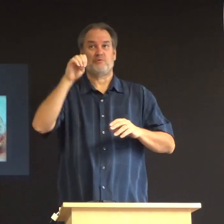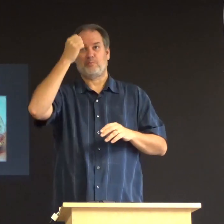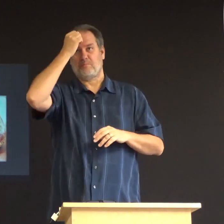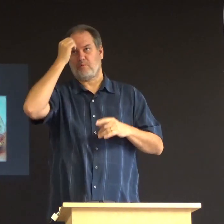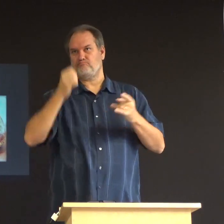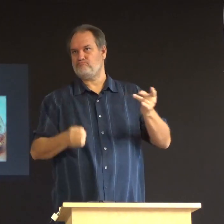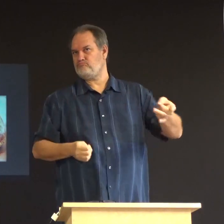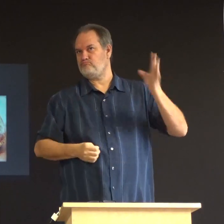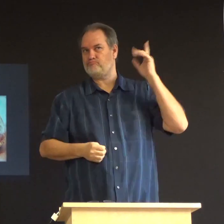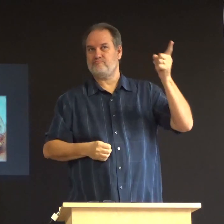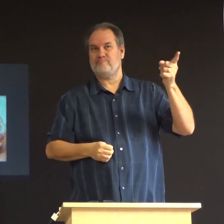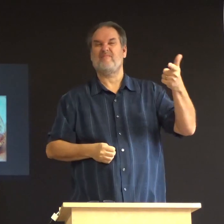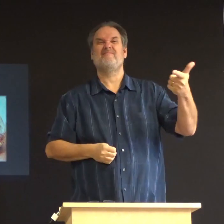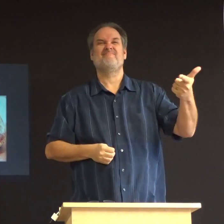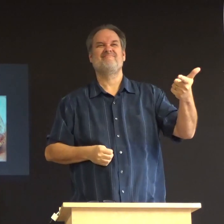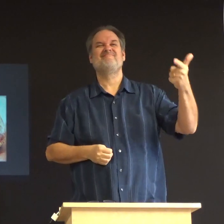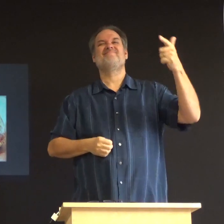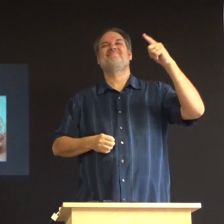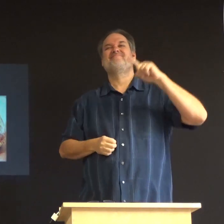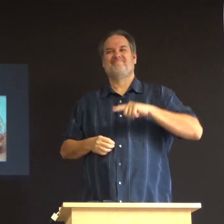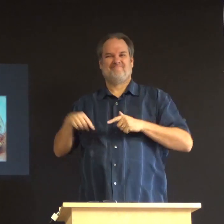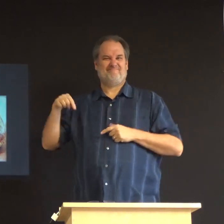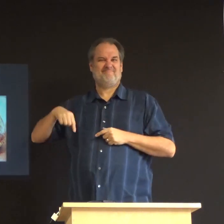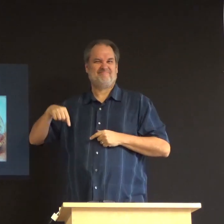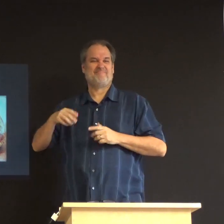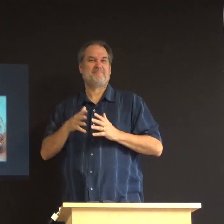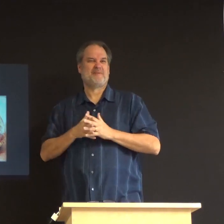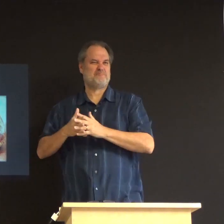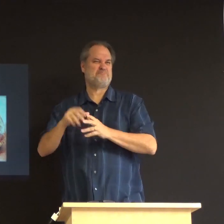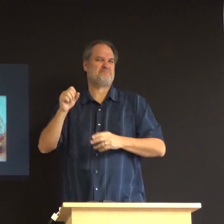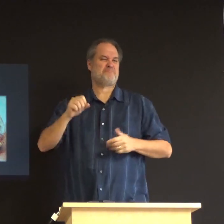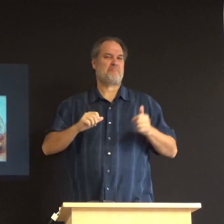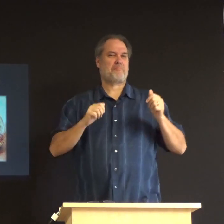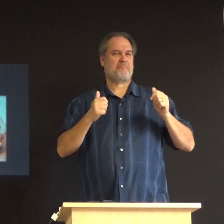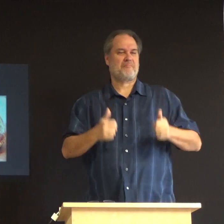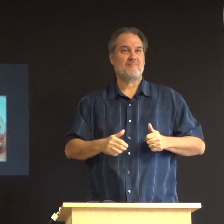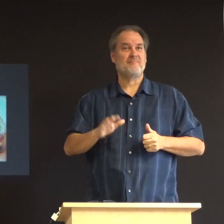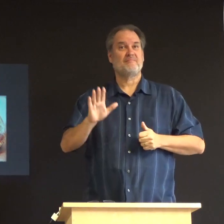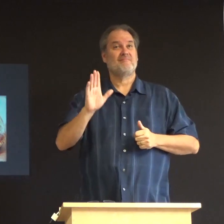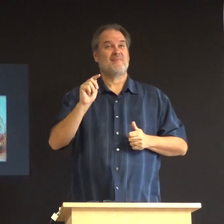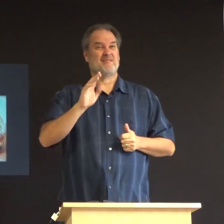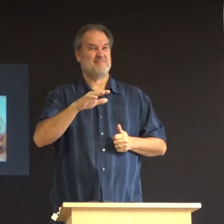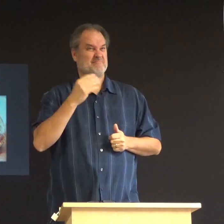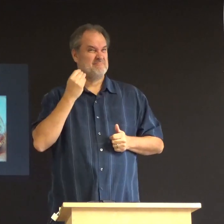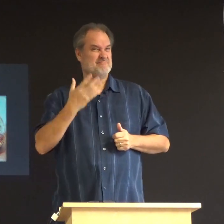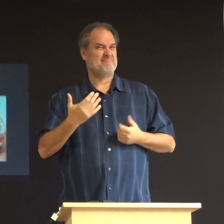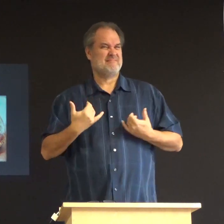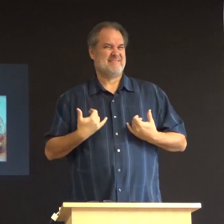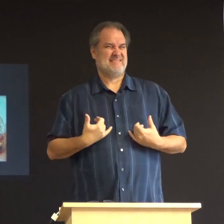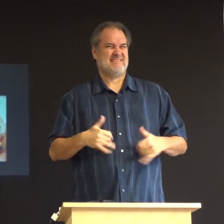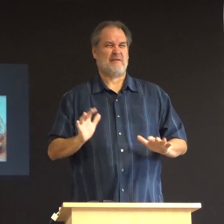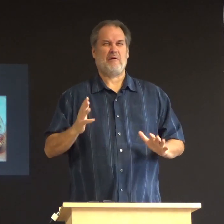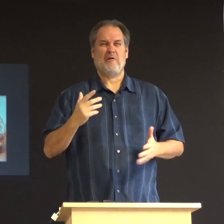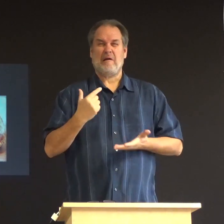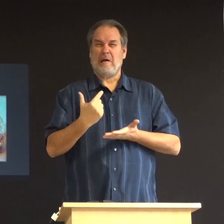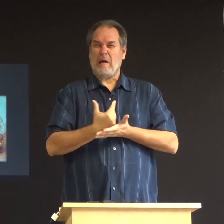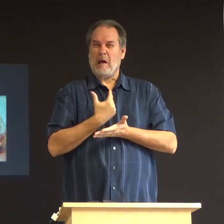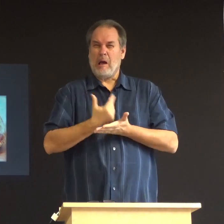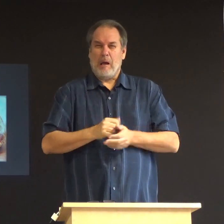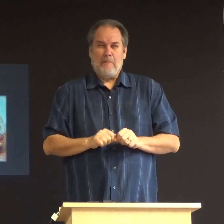declining throughout the world. Christians are less and less. But I can tell you